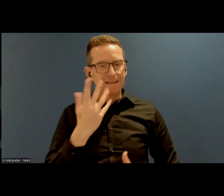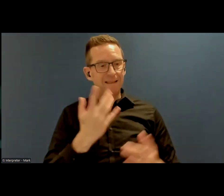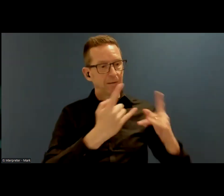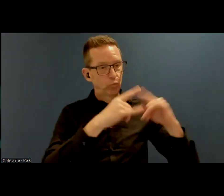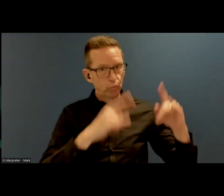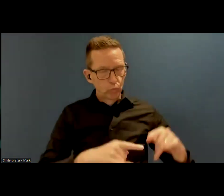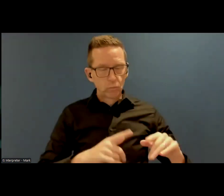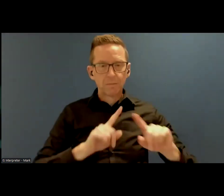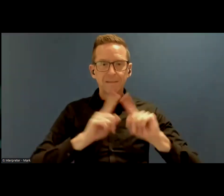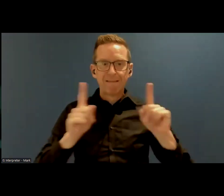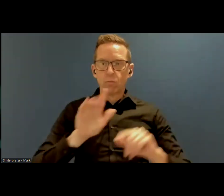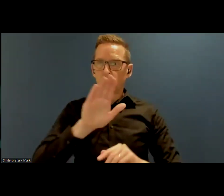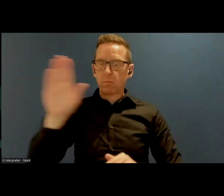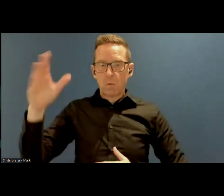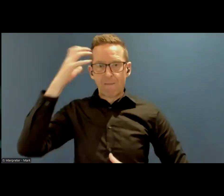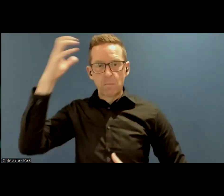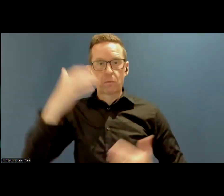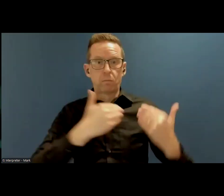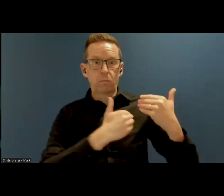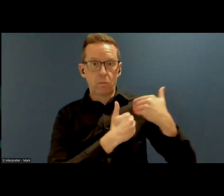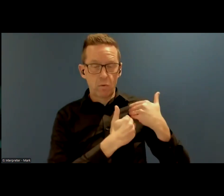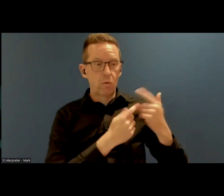the responsibility of